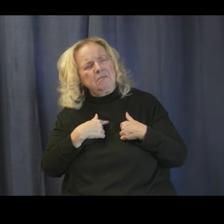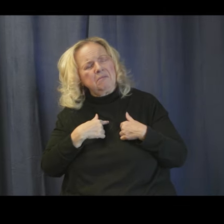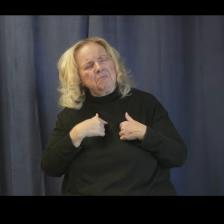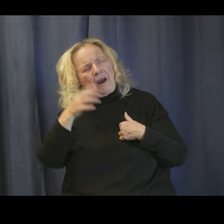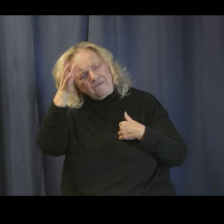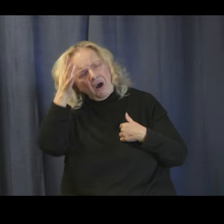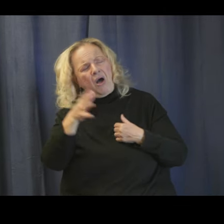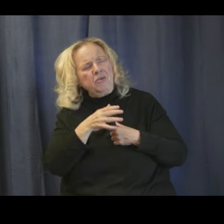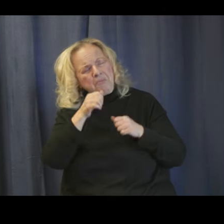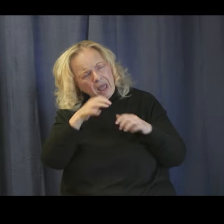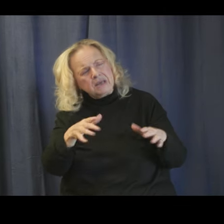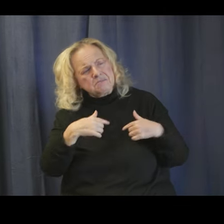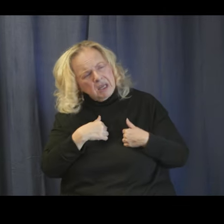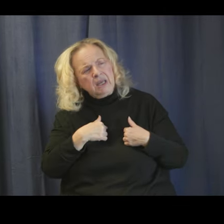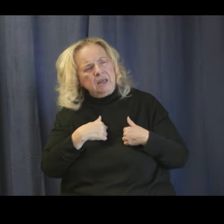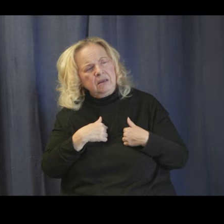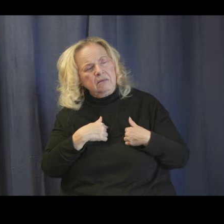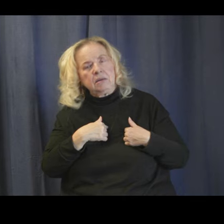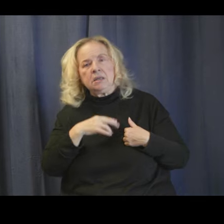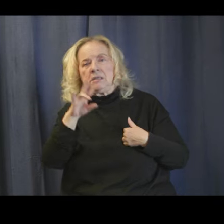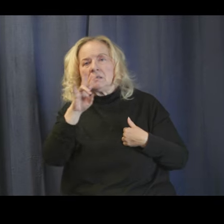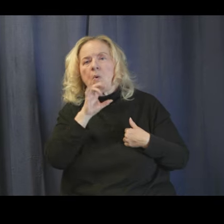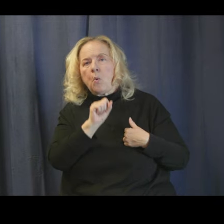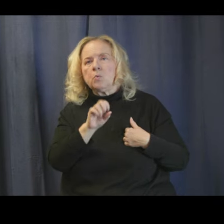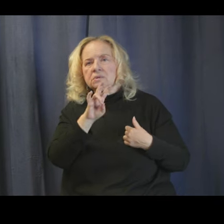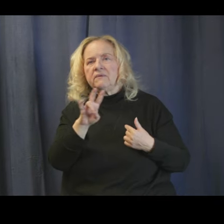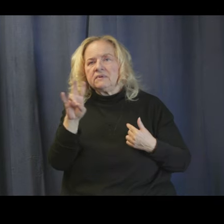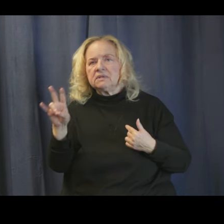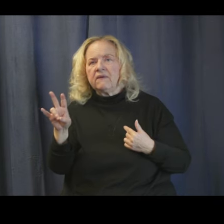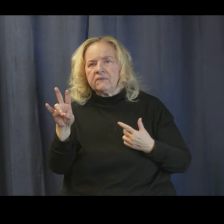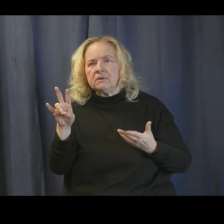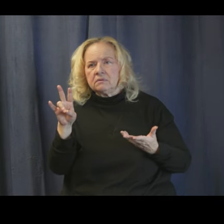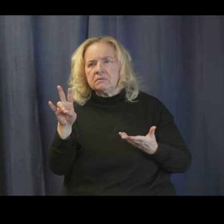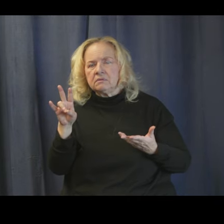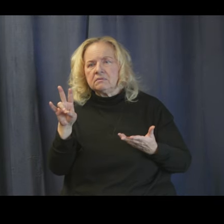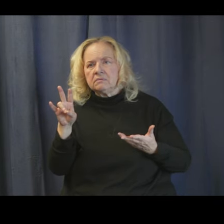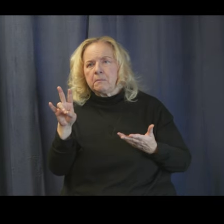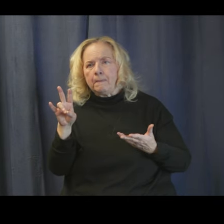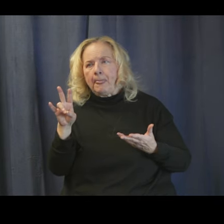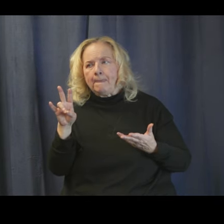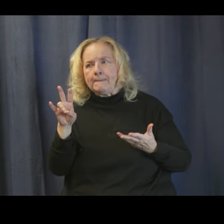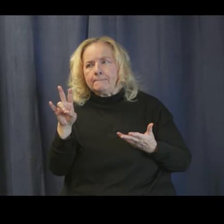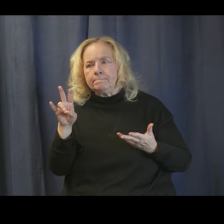O my father. Now remember, he's 77 years old.